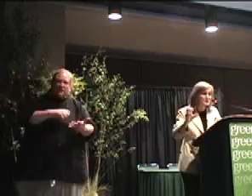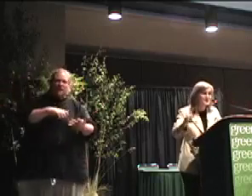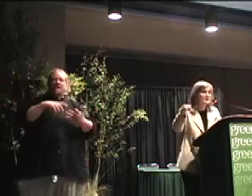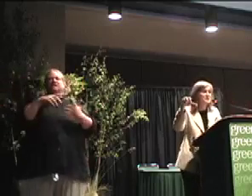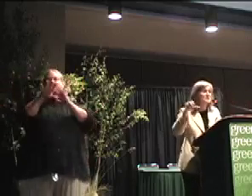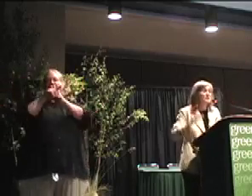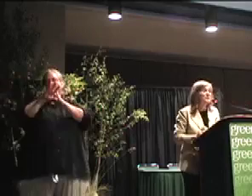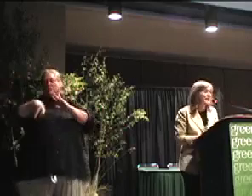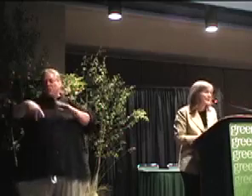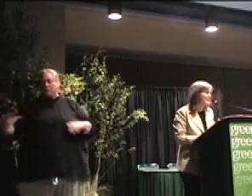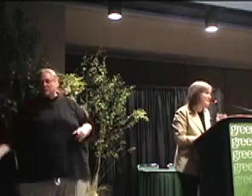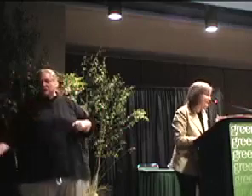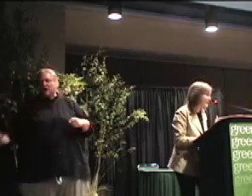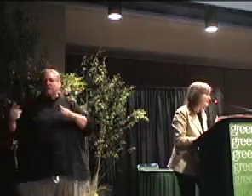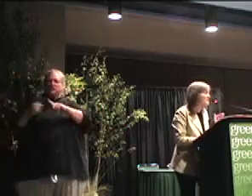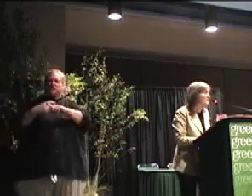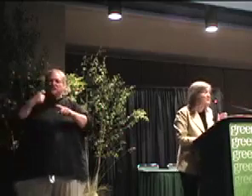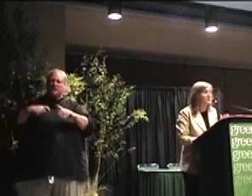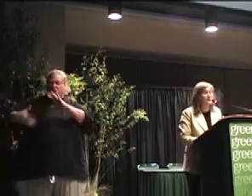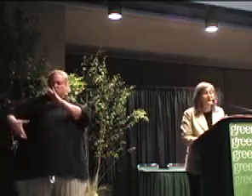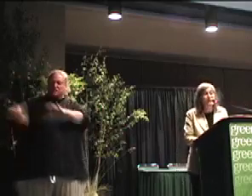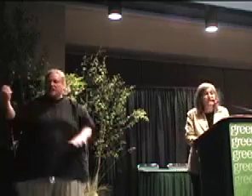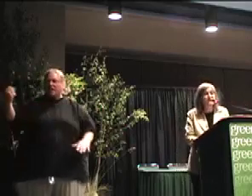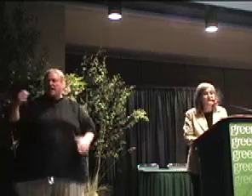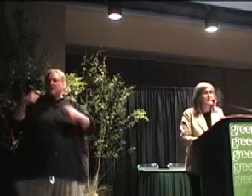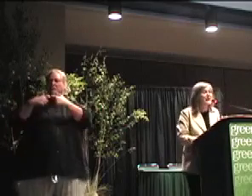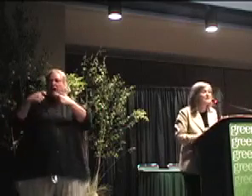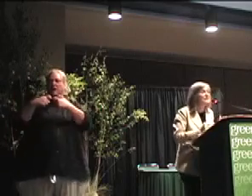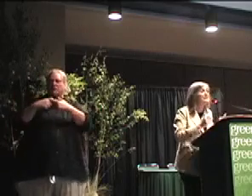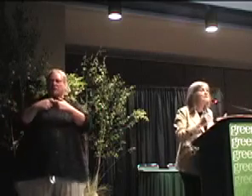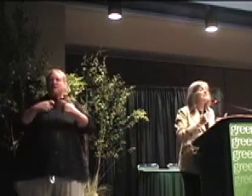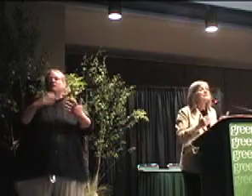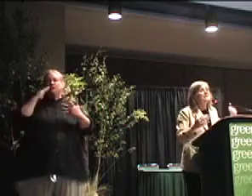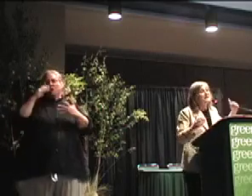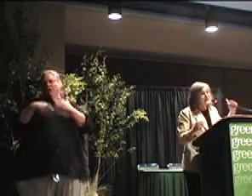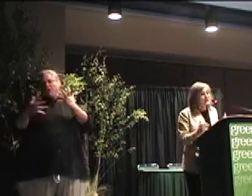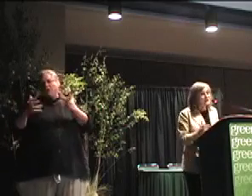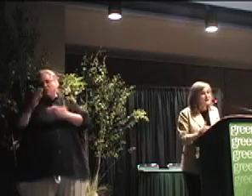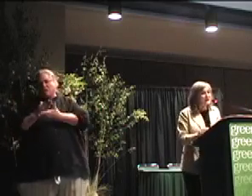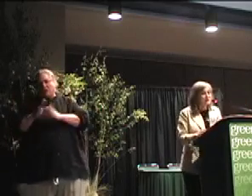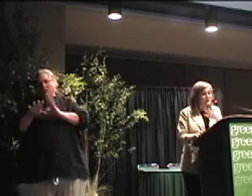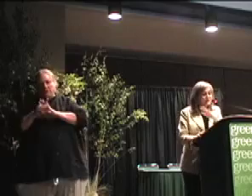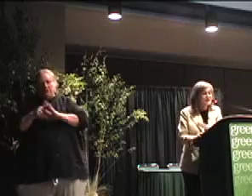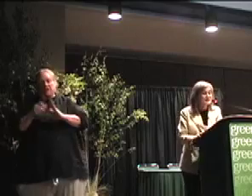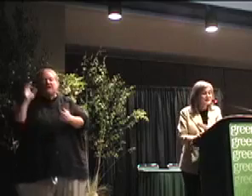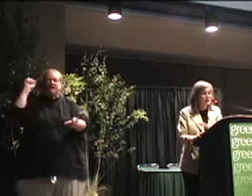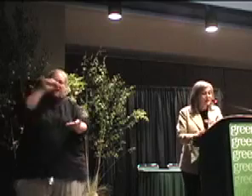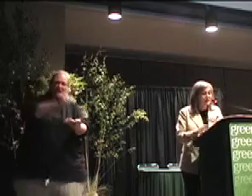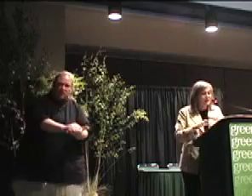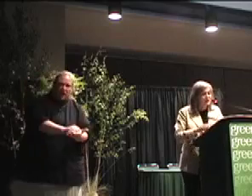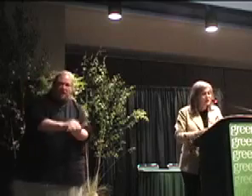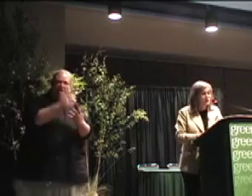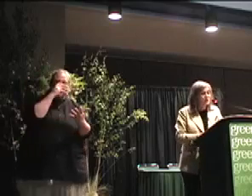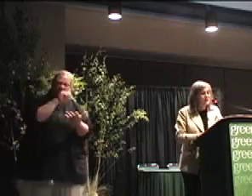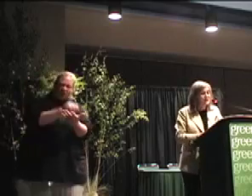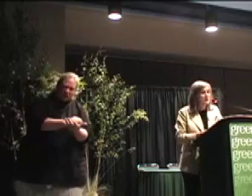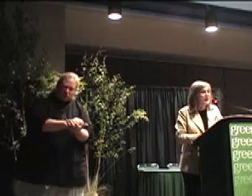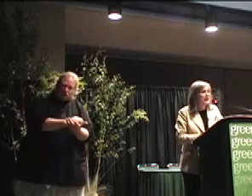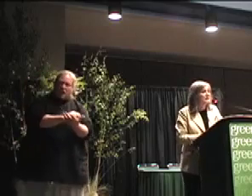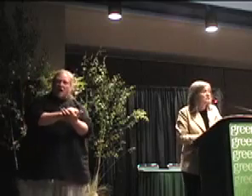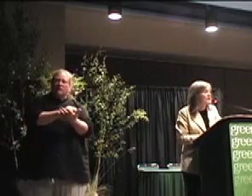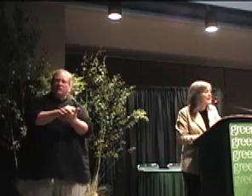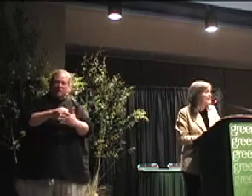down. First thing they do is pull the battery out of her camera, if you want to know what they want it to stop happening. They take her down, face on the ground, knee her